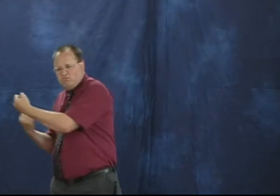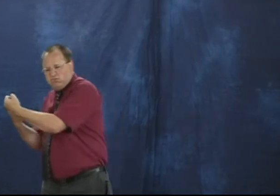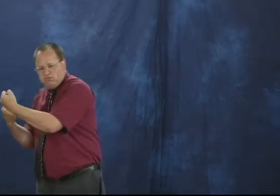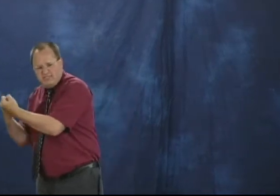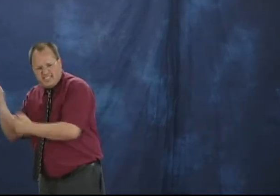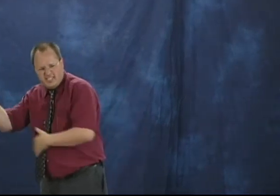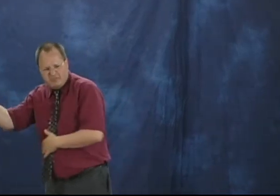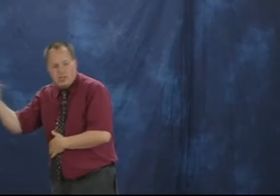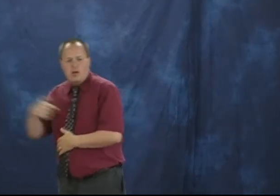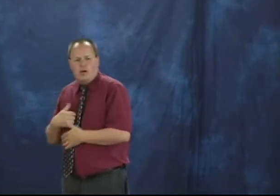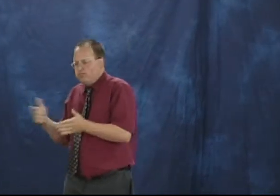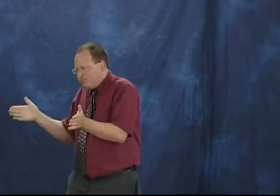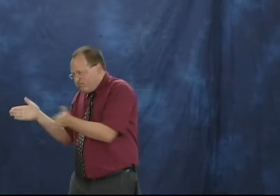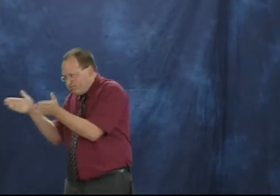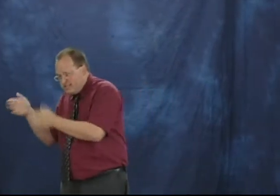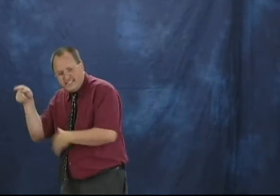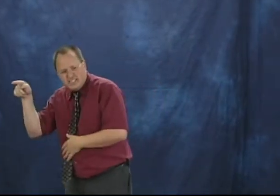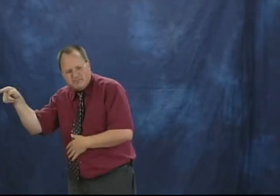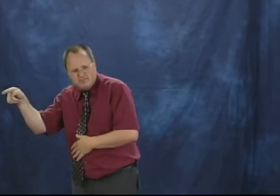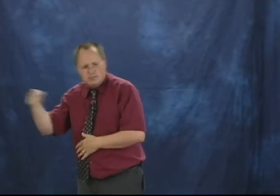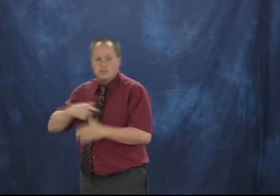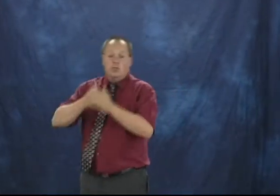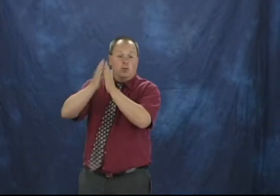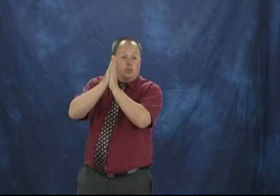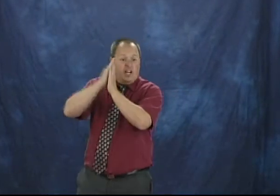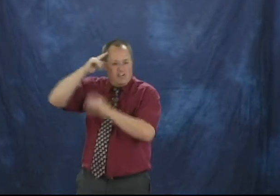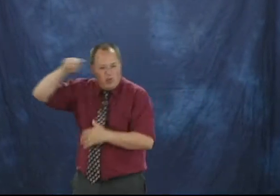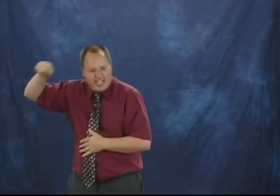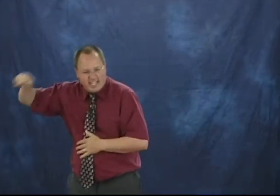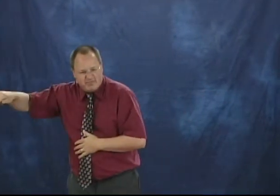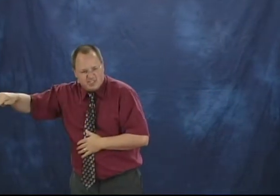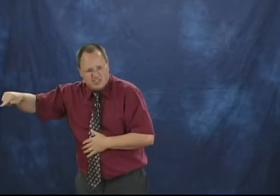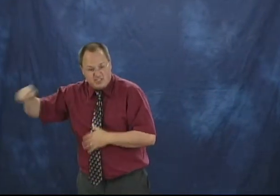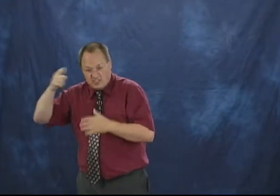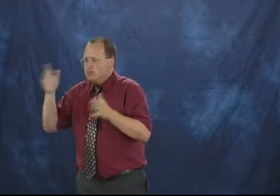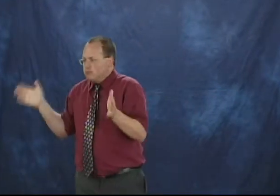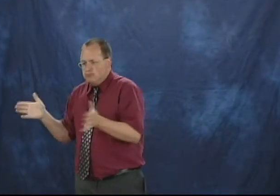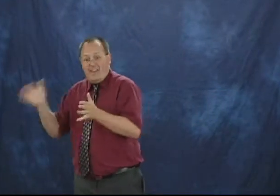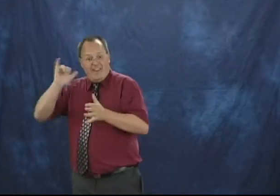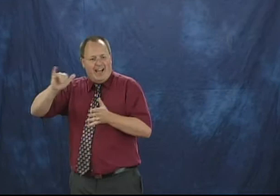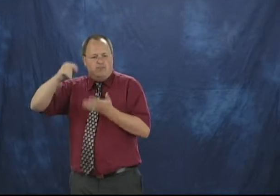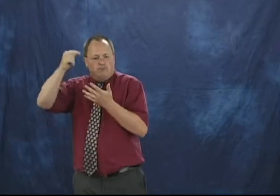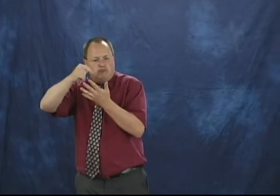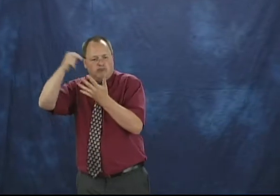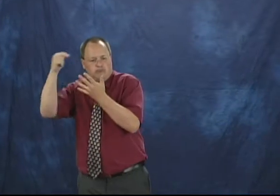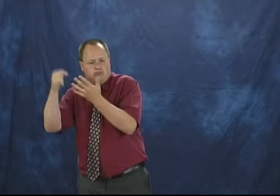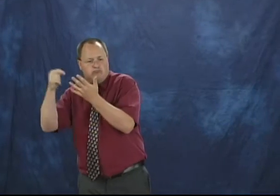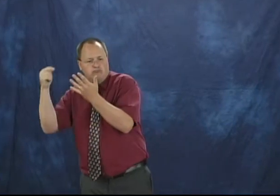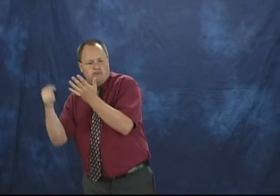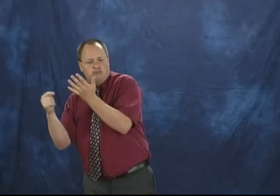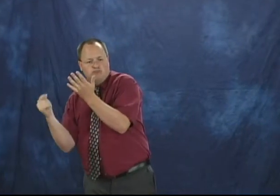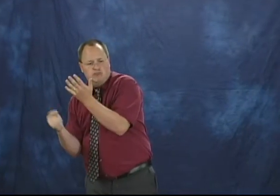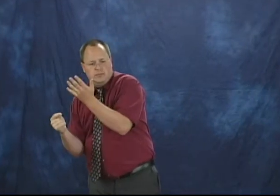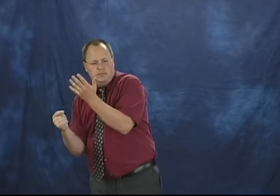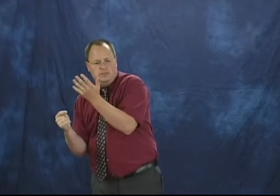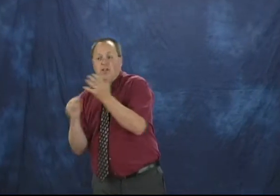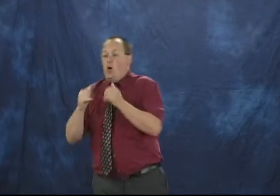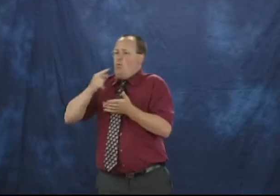I must not only speak well of them, but support them, encourage them, assist